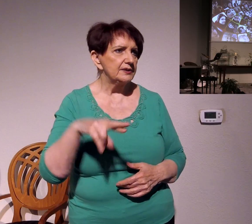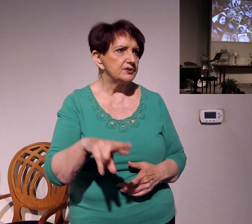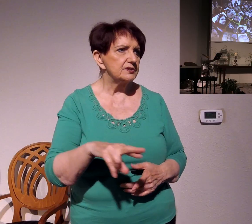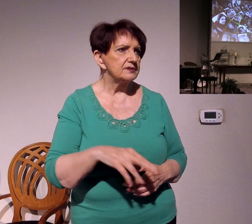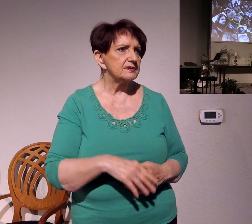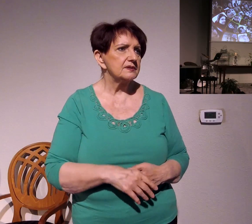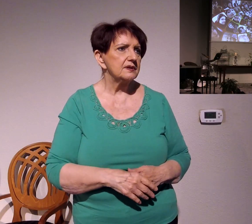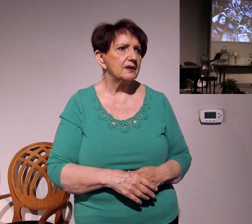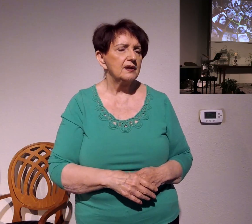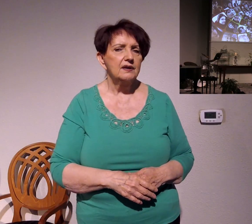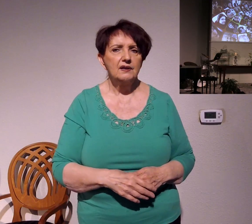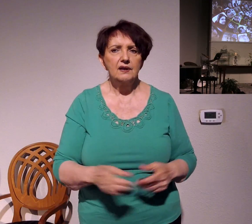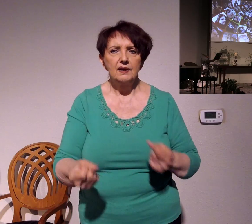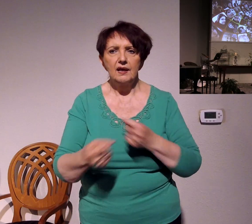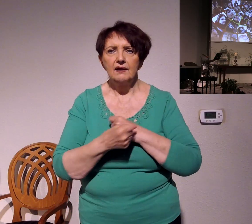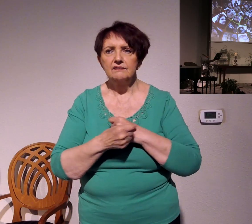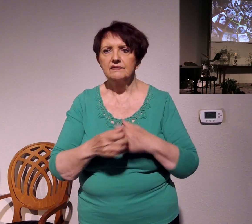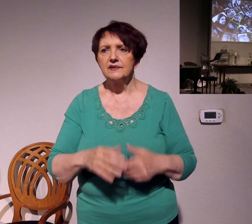Religions.